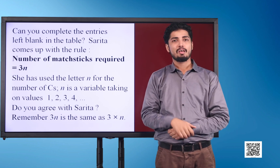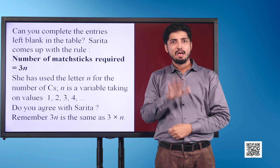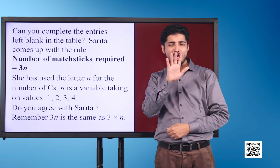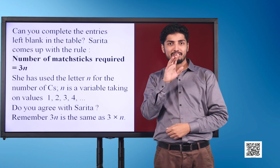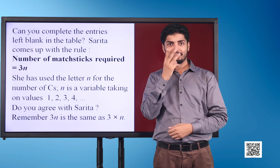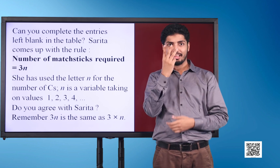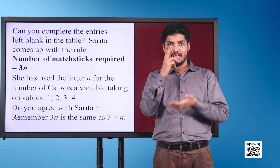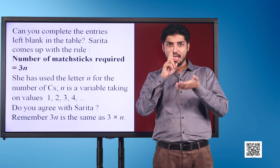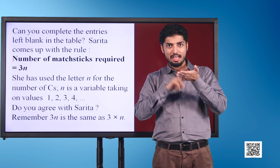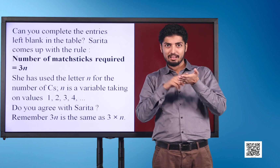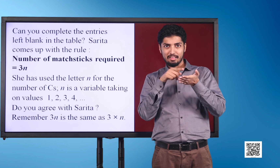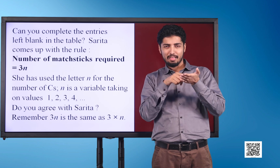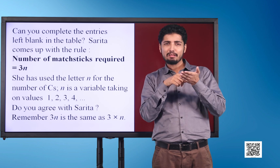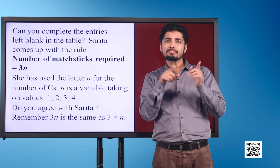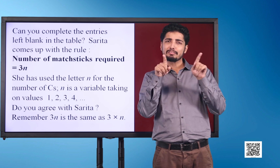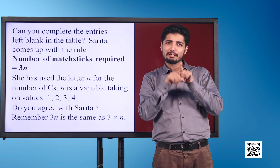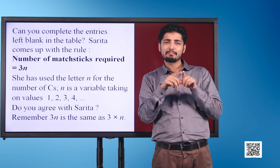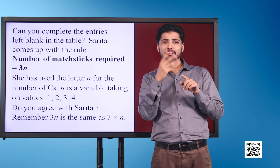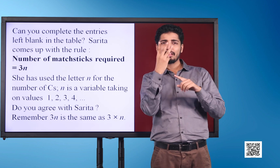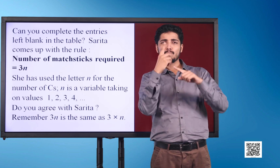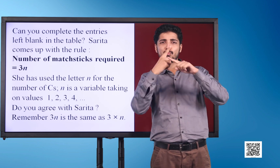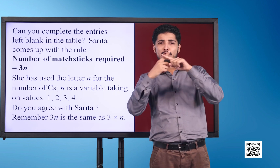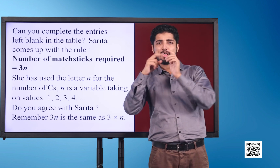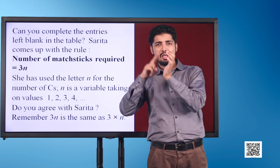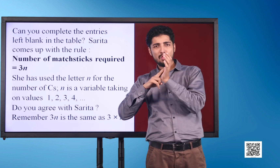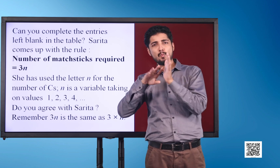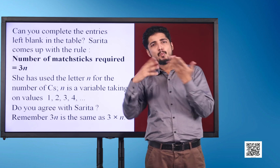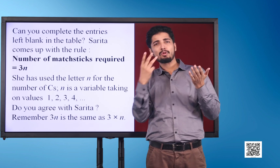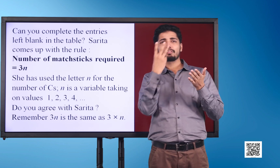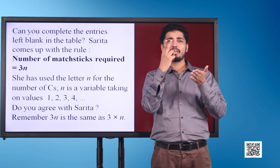Remember, 3n is the same as 3 multiplied by n.